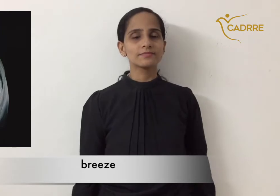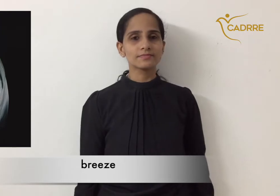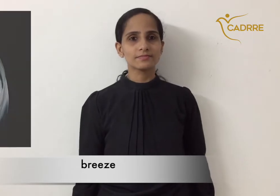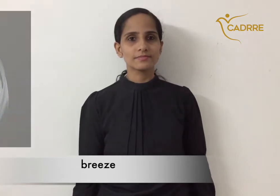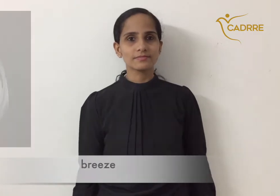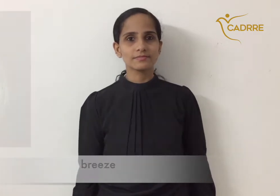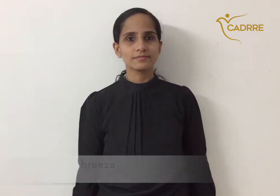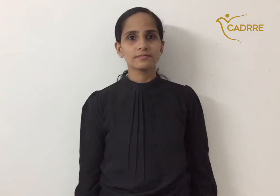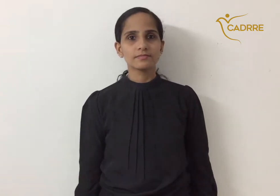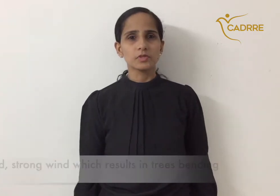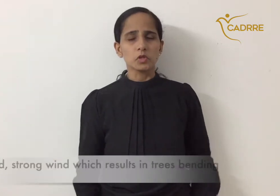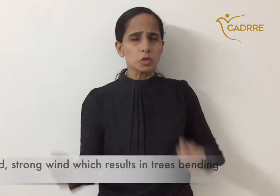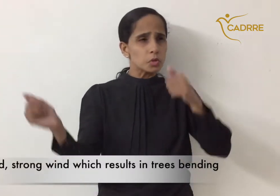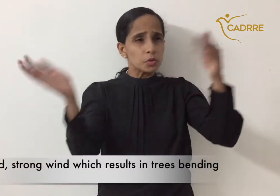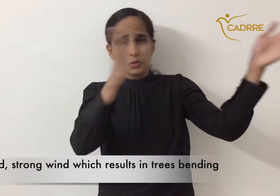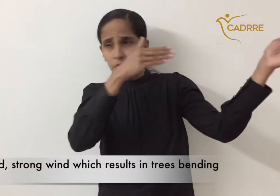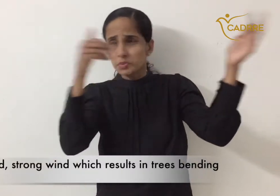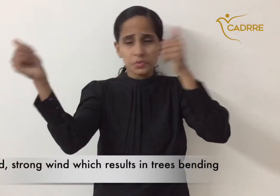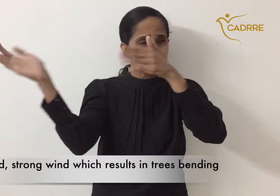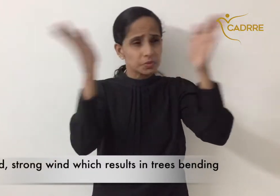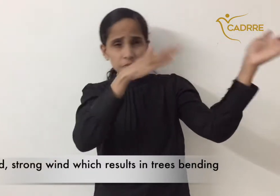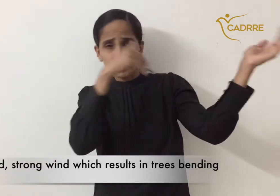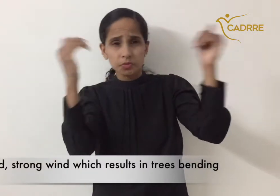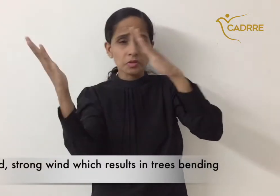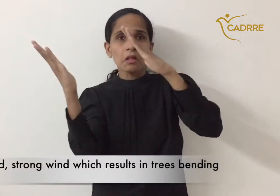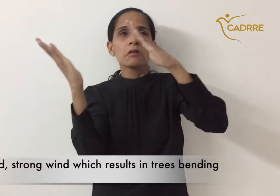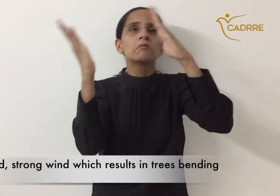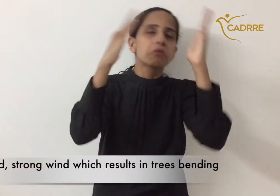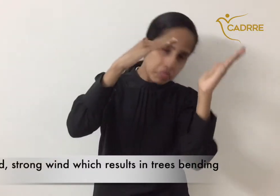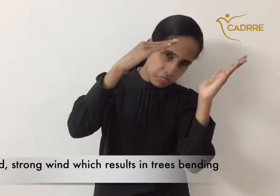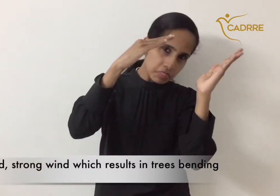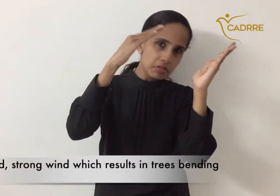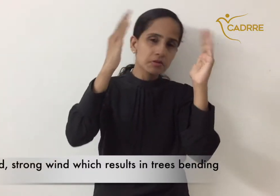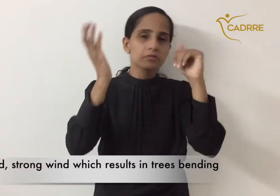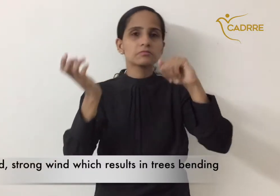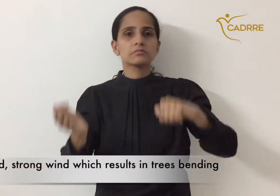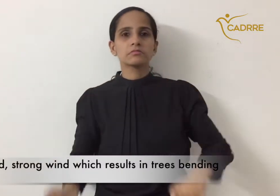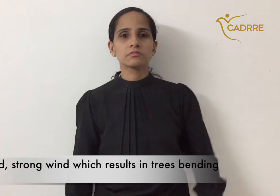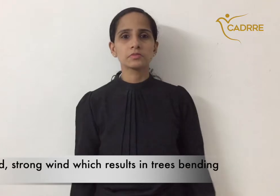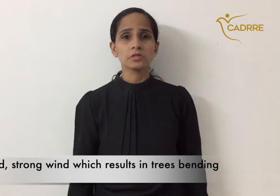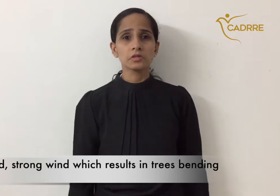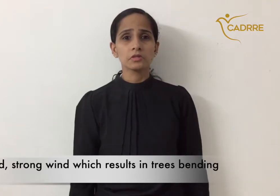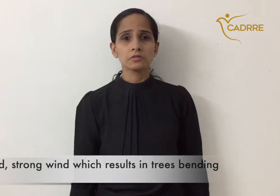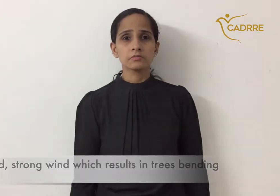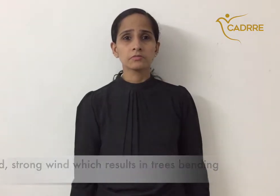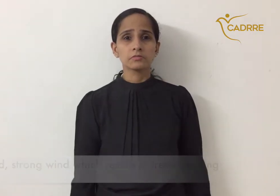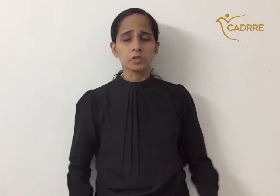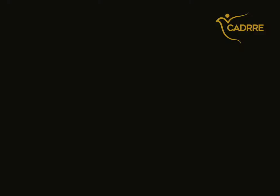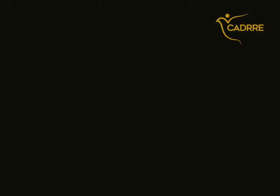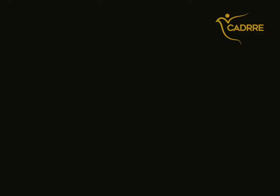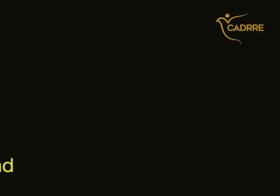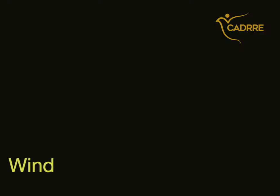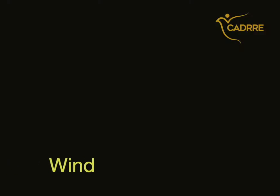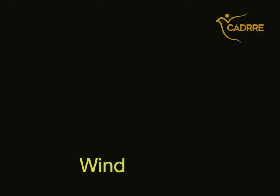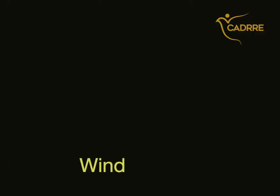Breeze. Wind, strong wind which results in trees bending.